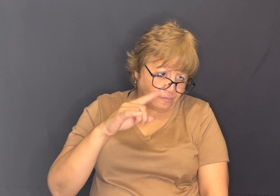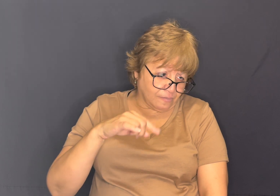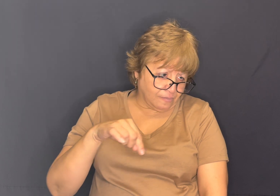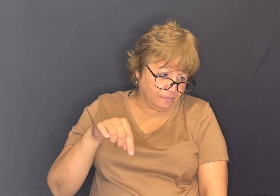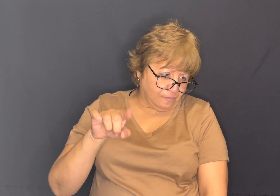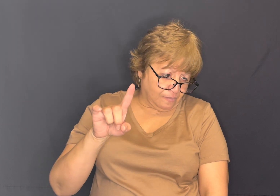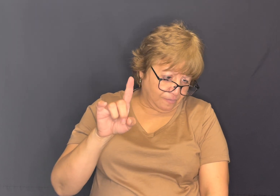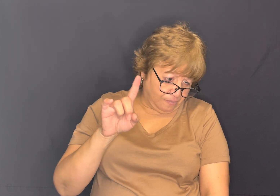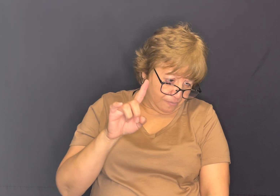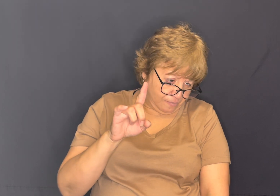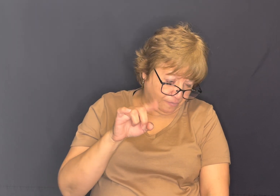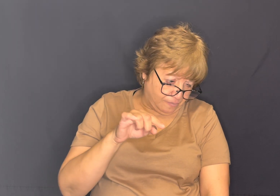side.